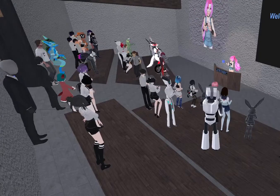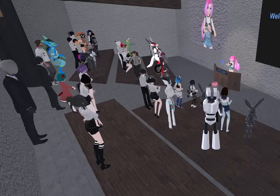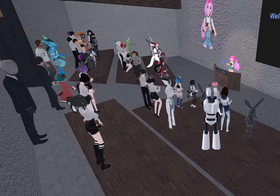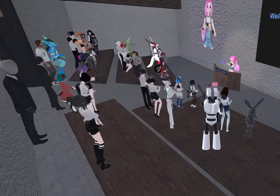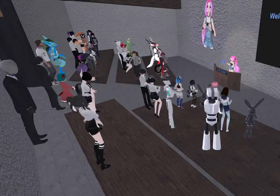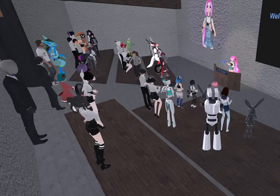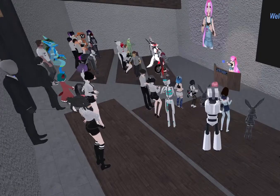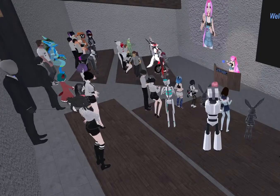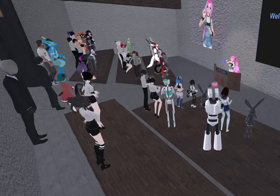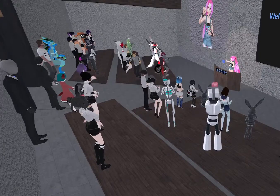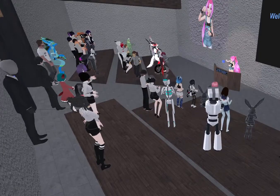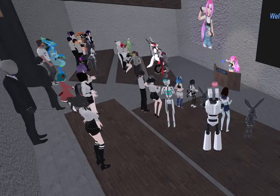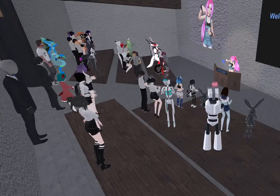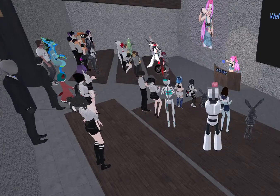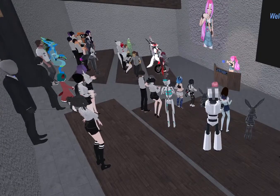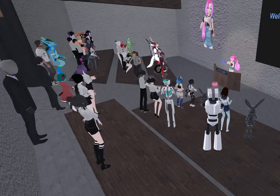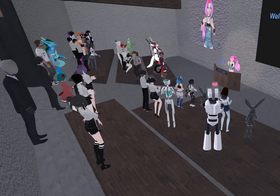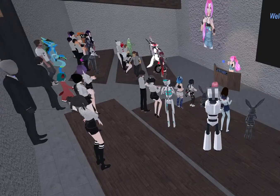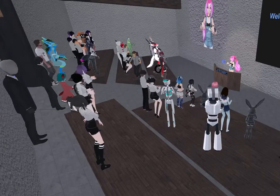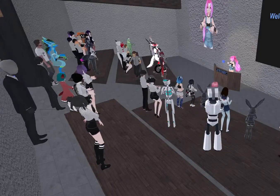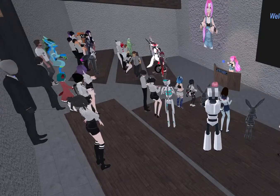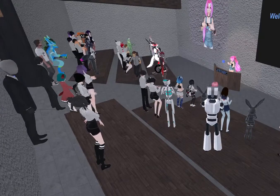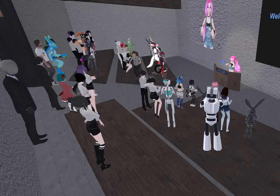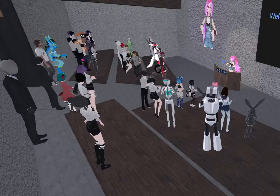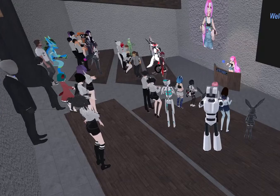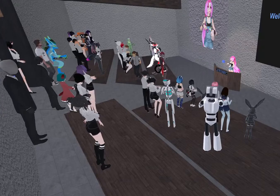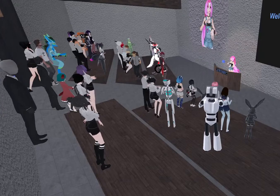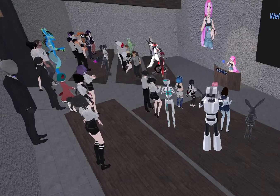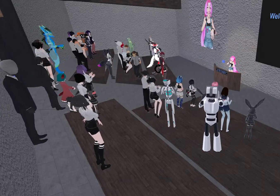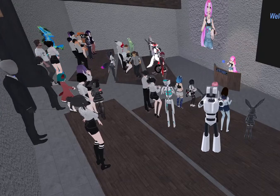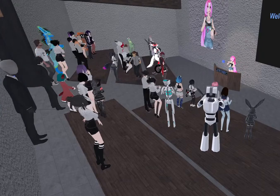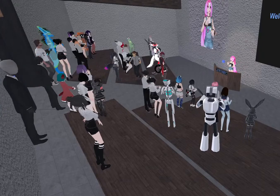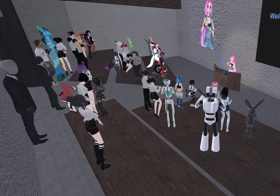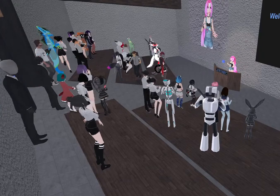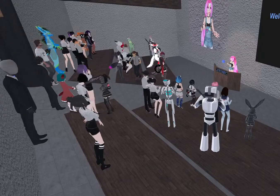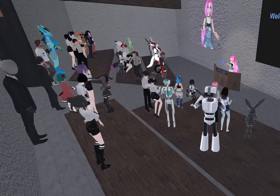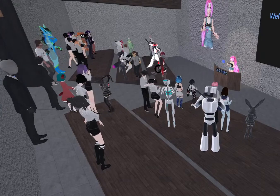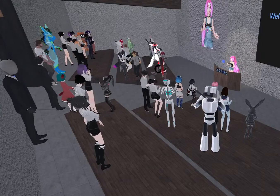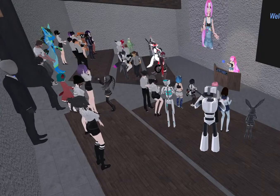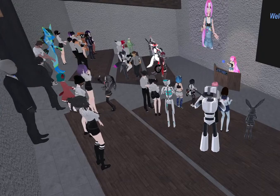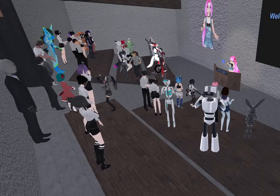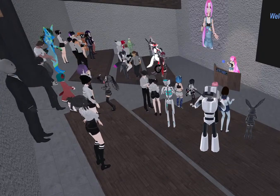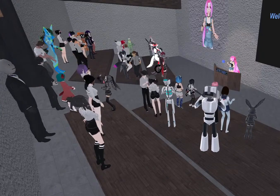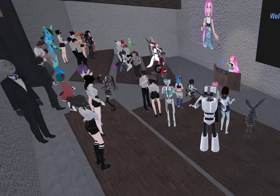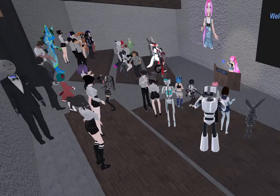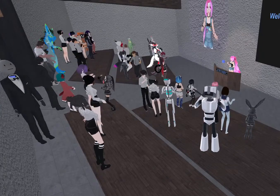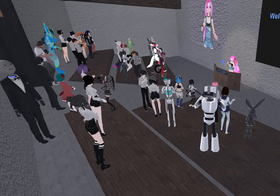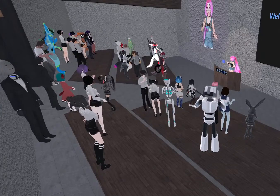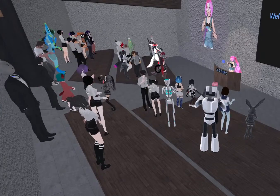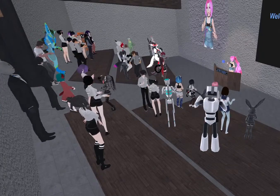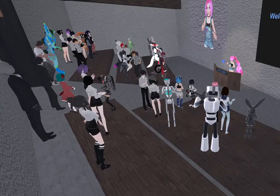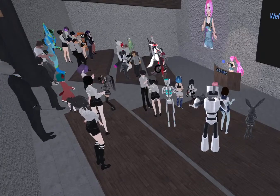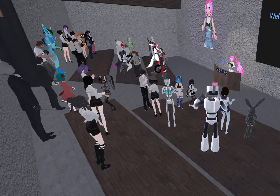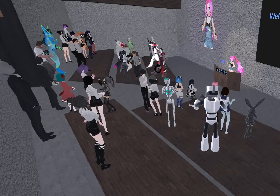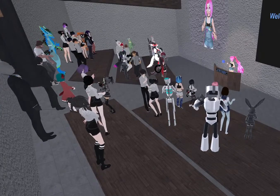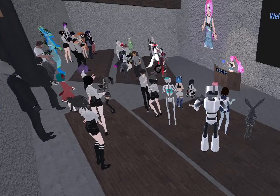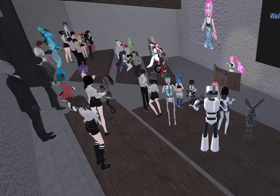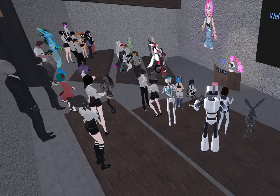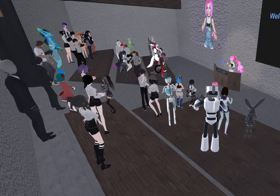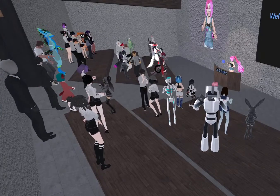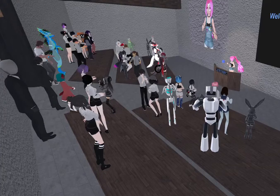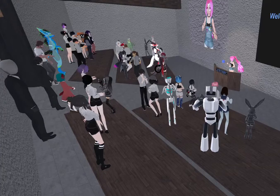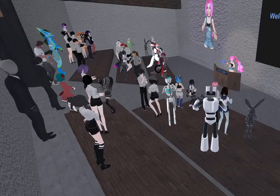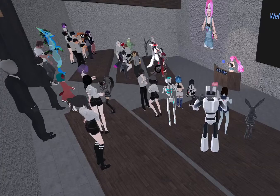guys to change into optimized avatars if you have not already. Okay, am